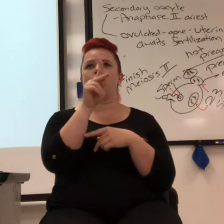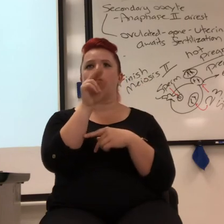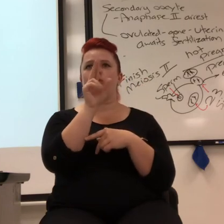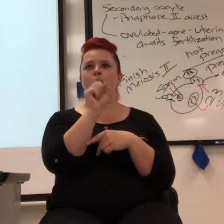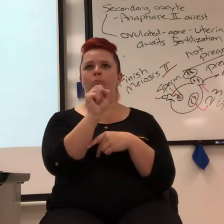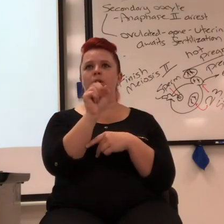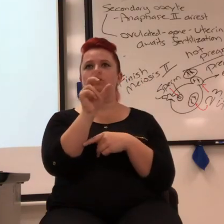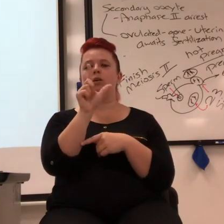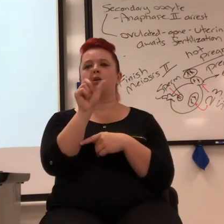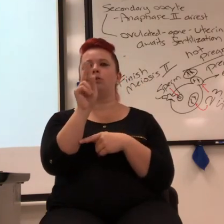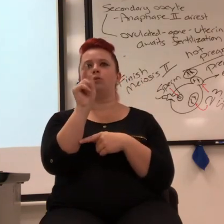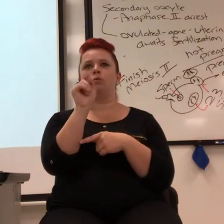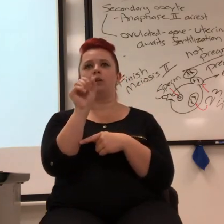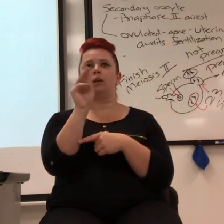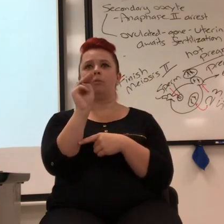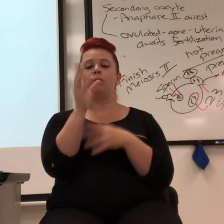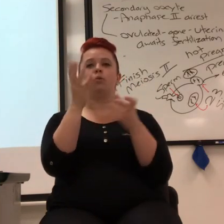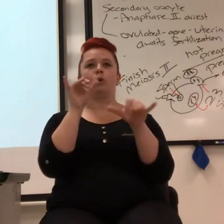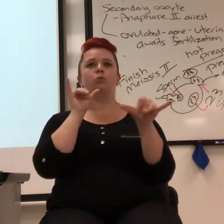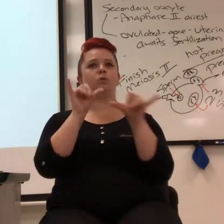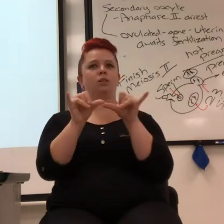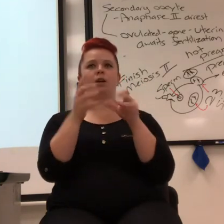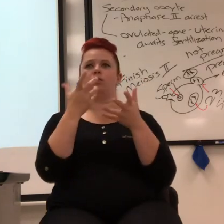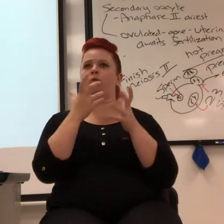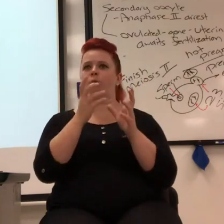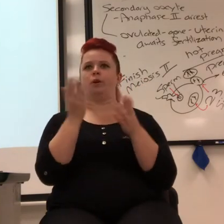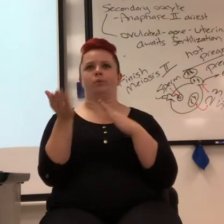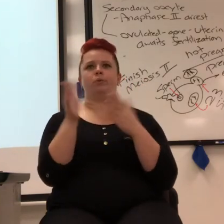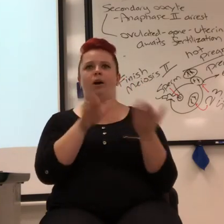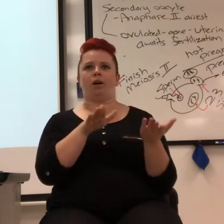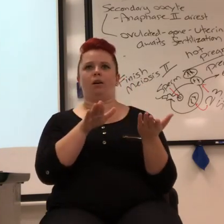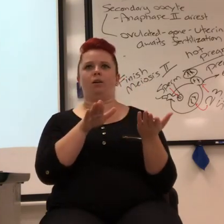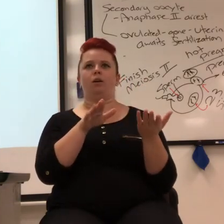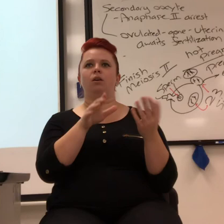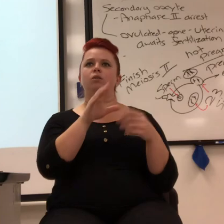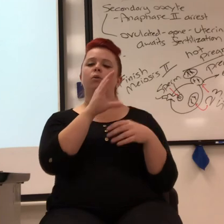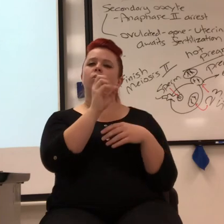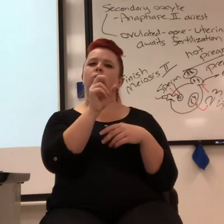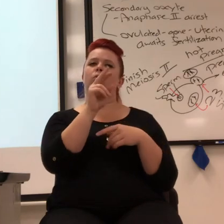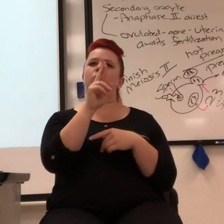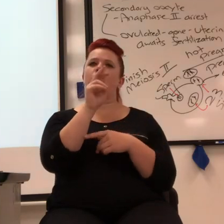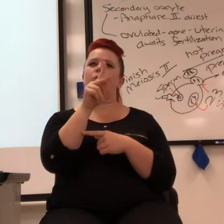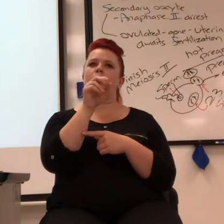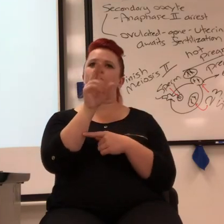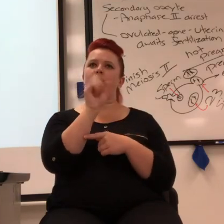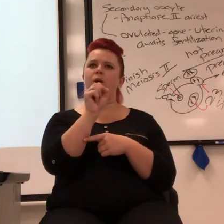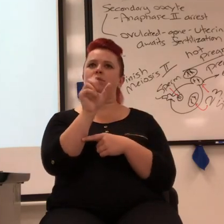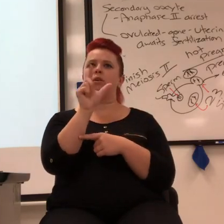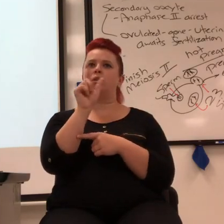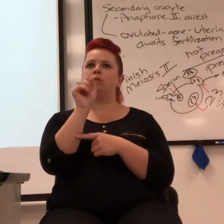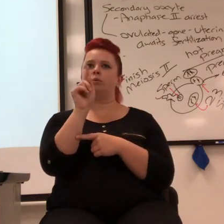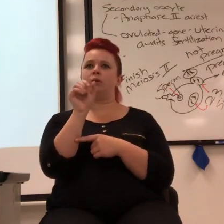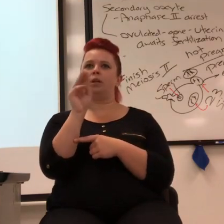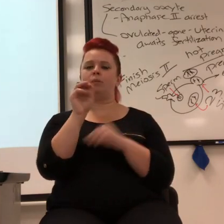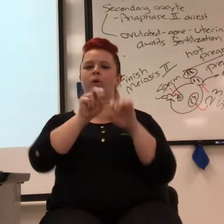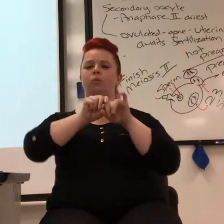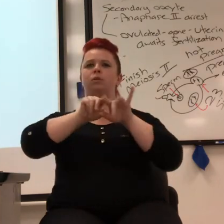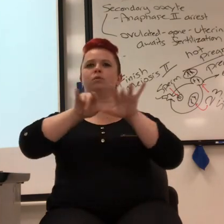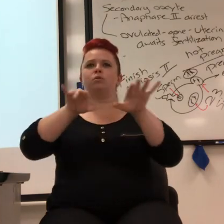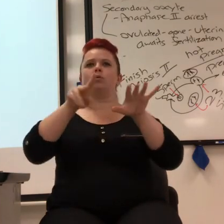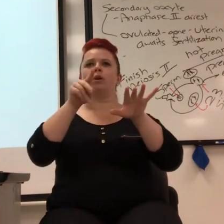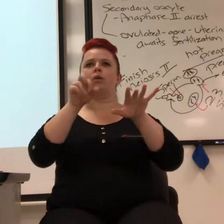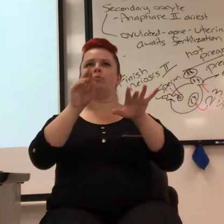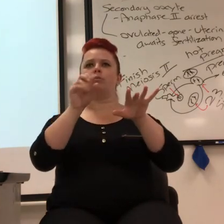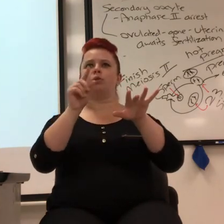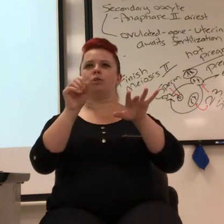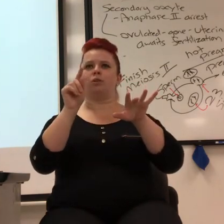there. You don't want it to die. What does the corpus luteum do? What does it secrete? Progesterone. What does progesterone do?